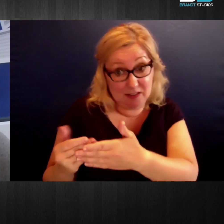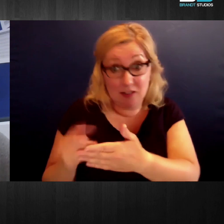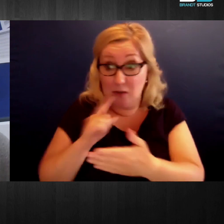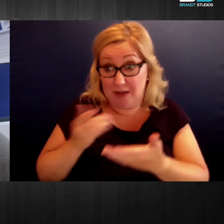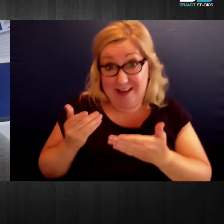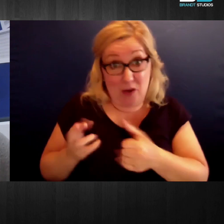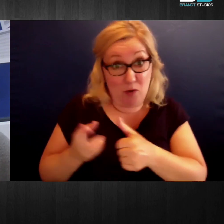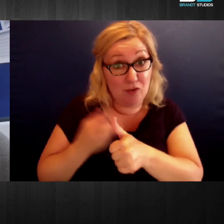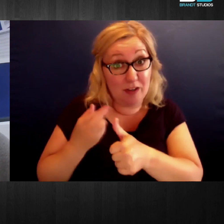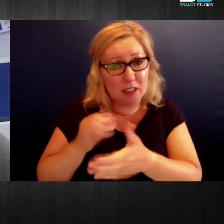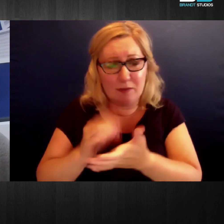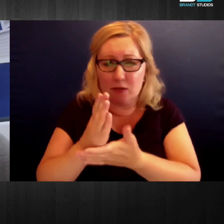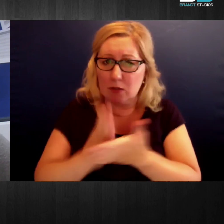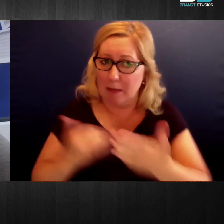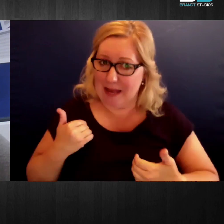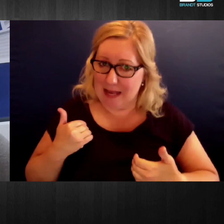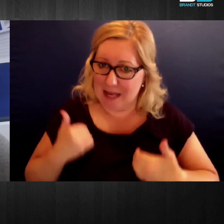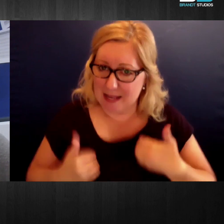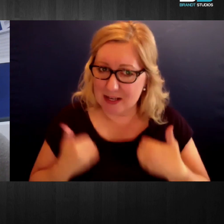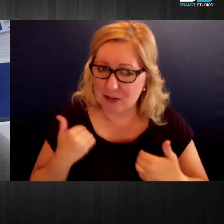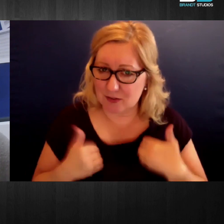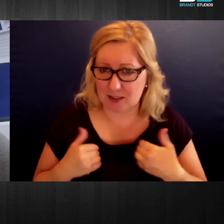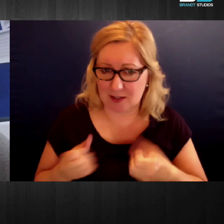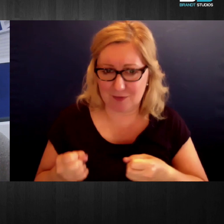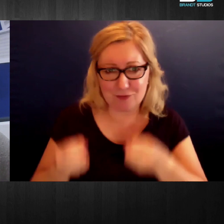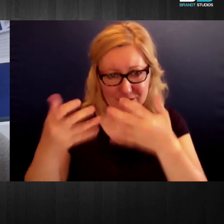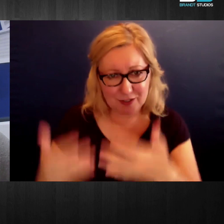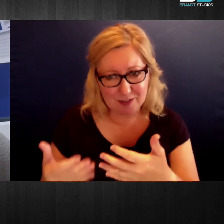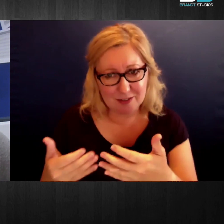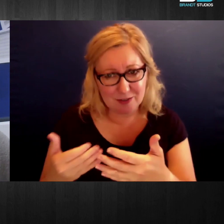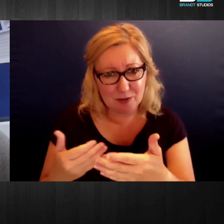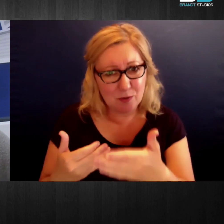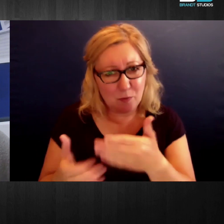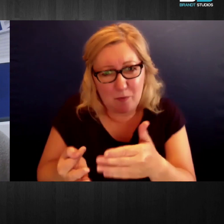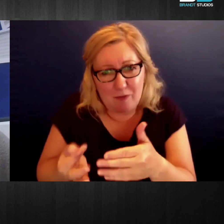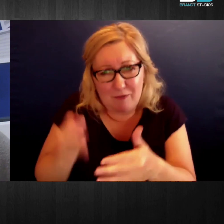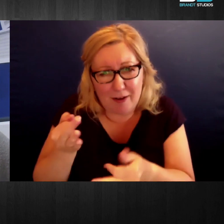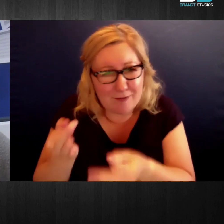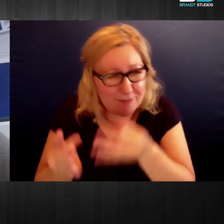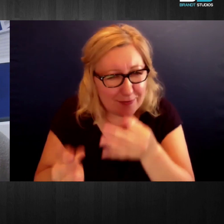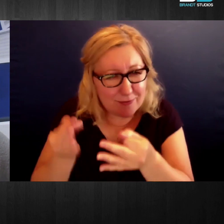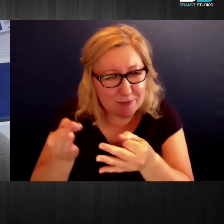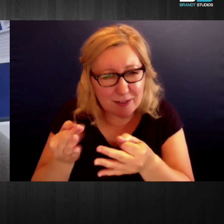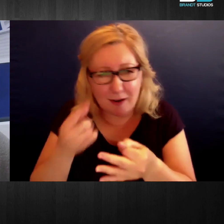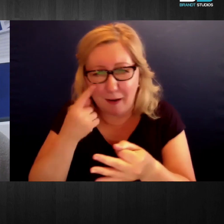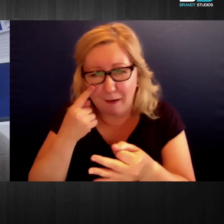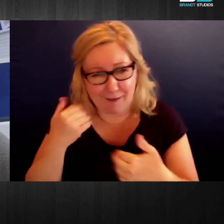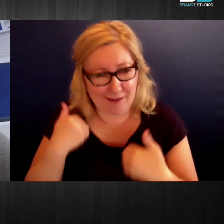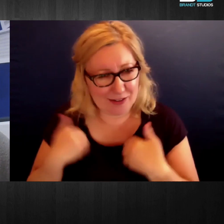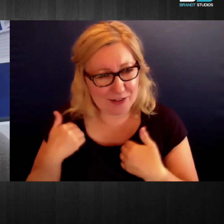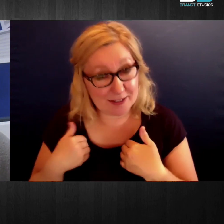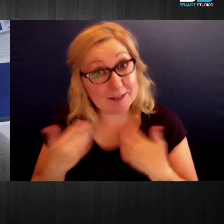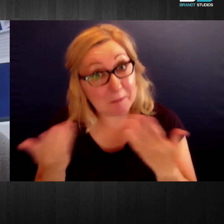it, in terms of some of the issues and things that have been explored. So it's been